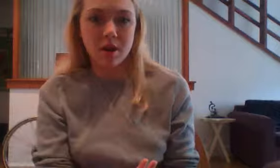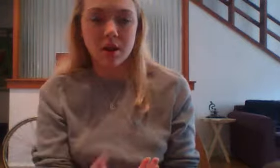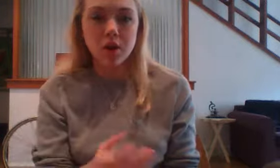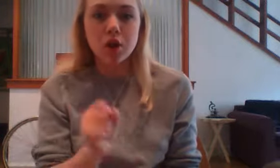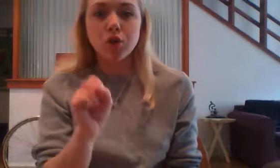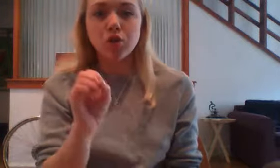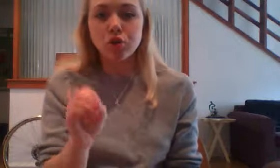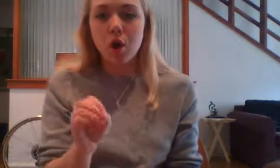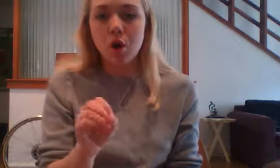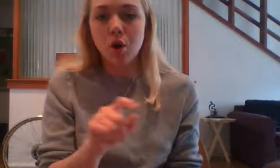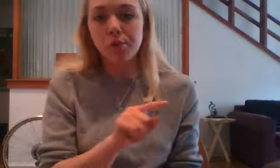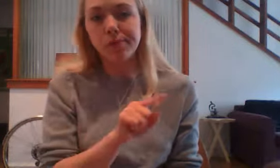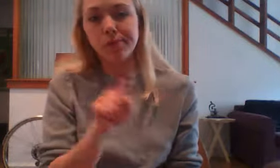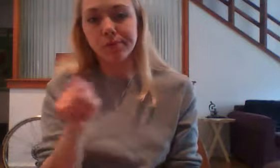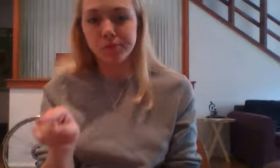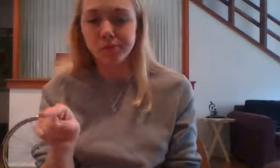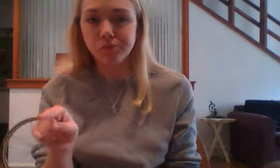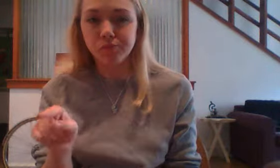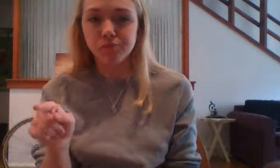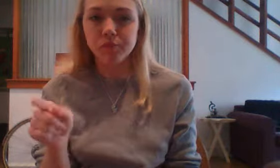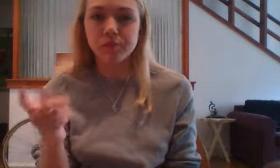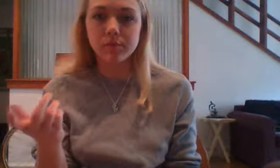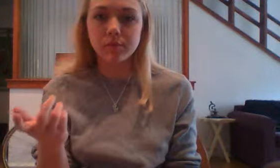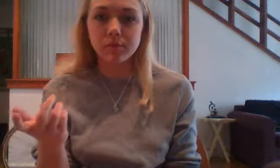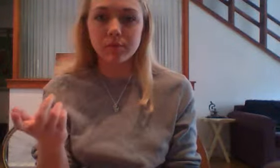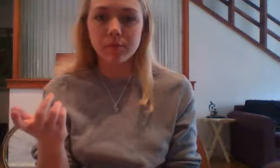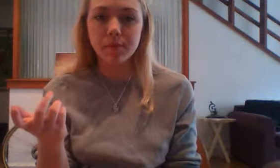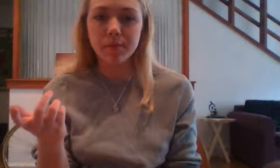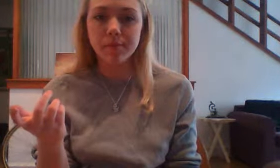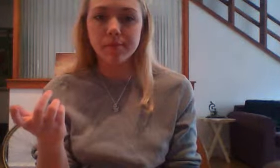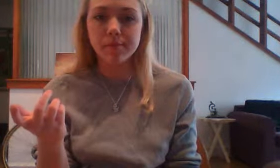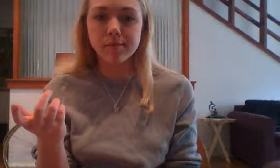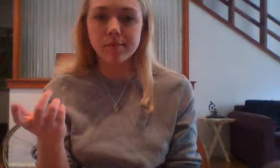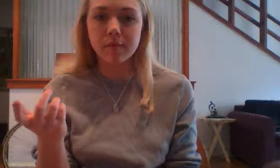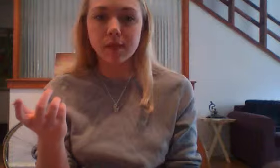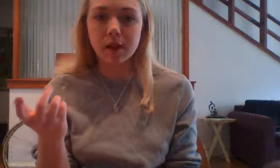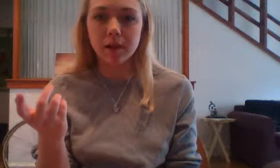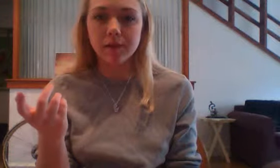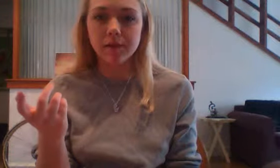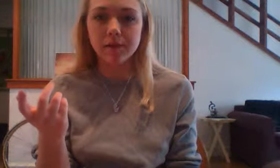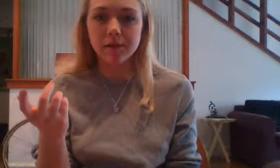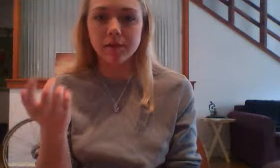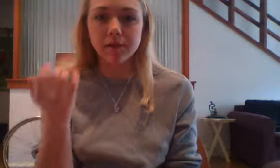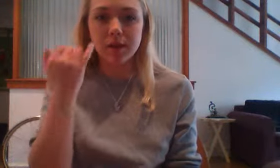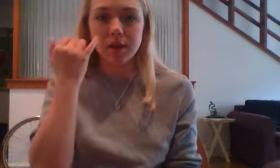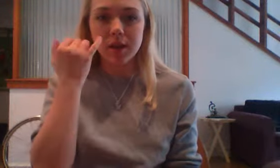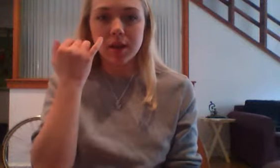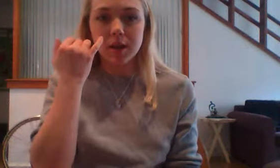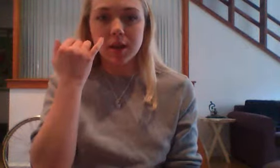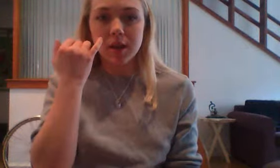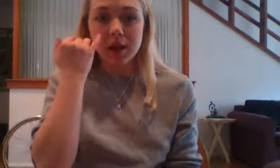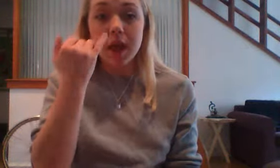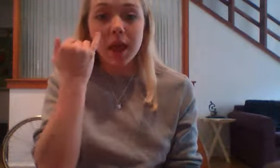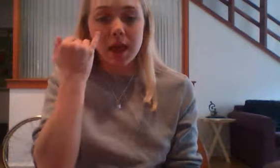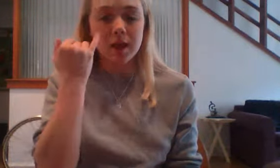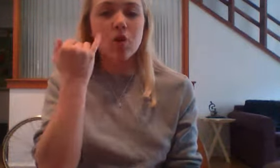accesses it. You get on the San Diego website, and if you're a screen reader user, all you get is junk. It reads just junk back to you. It doesn't even